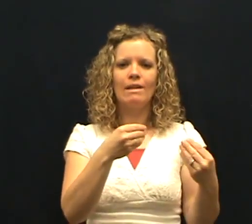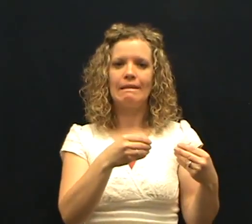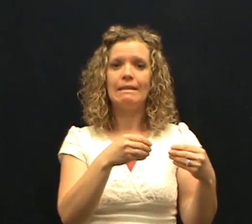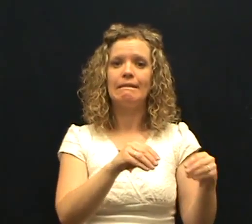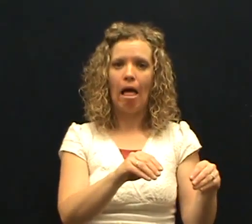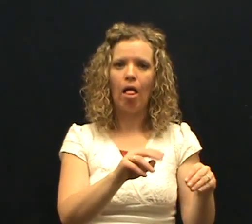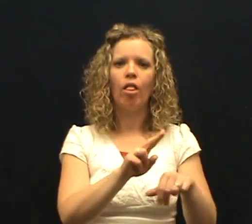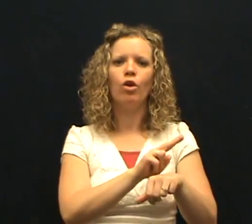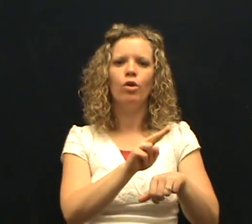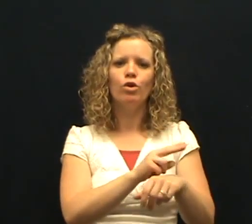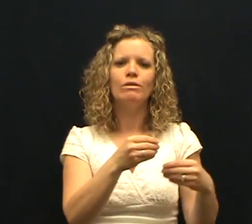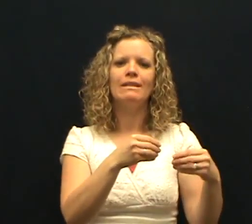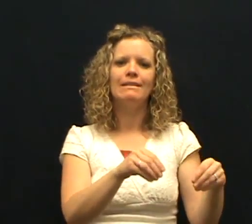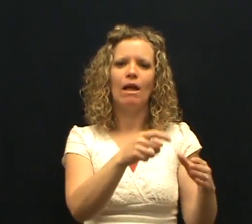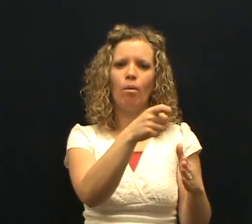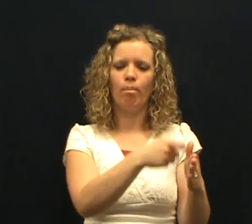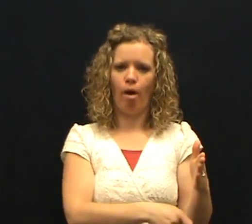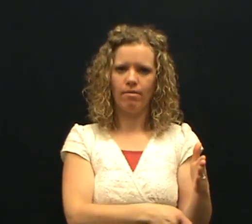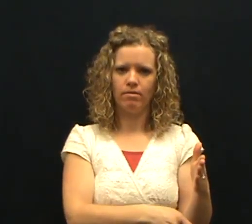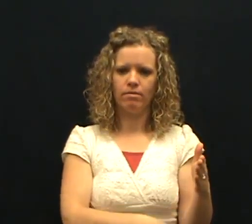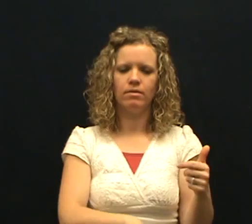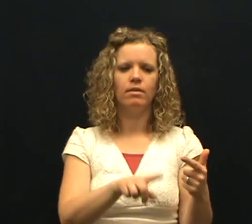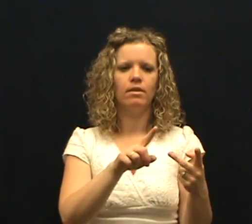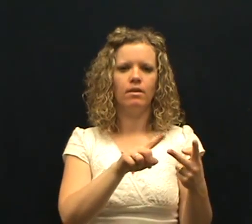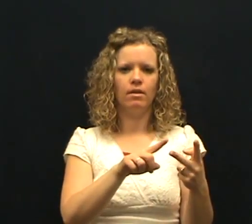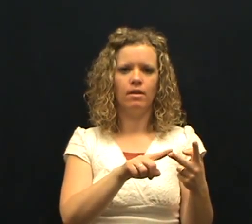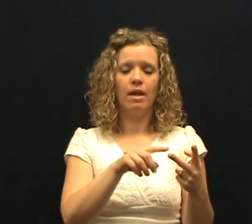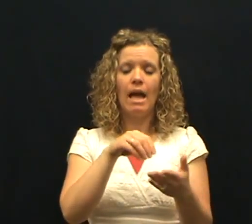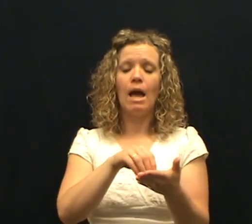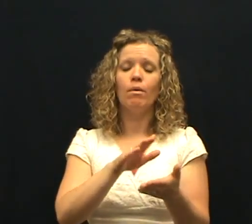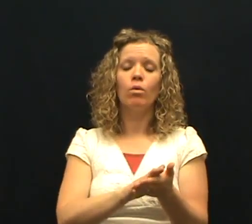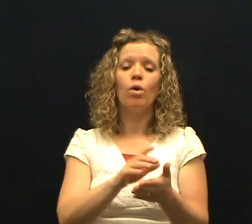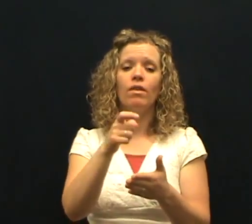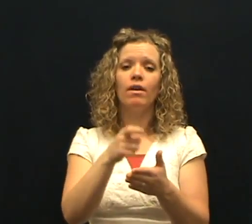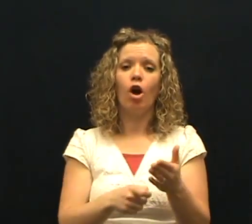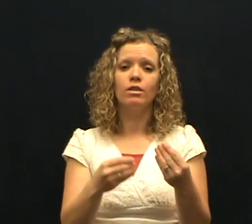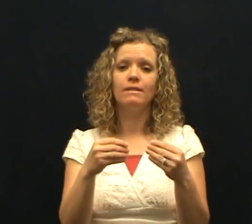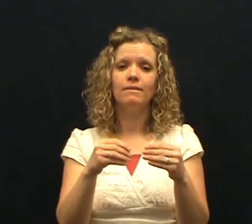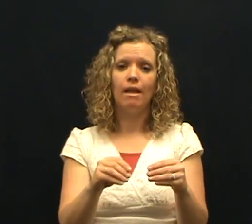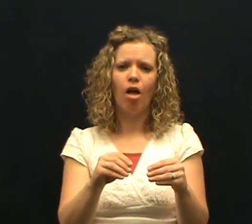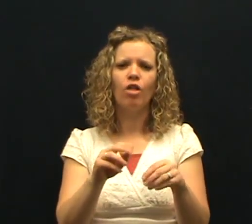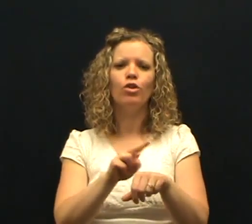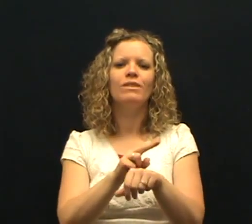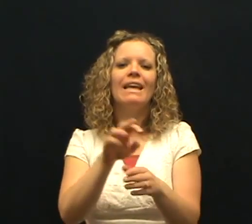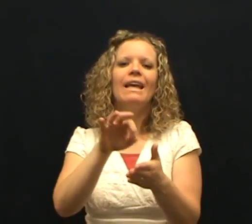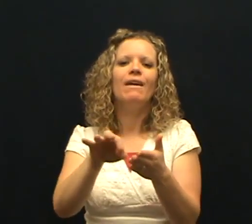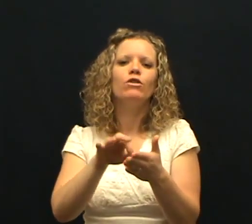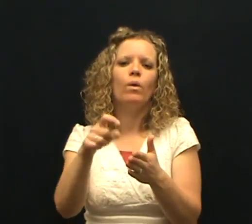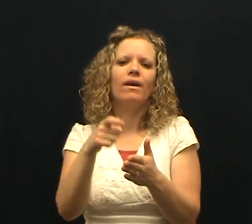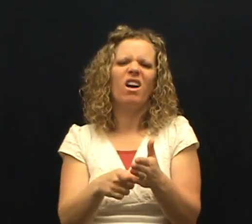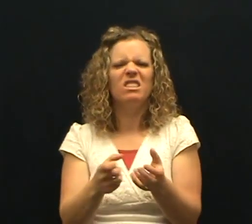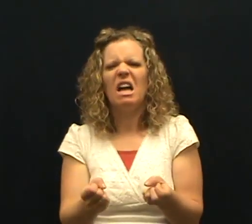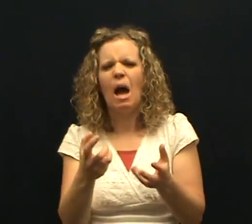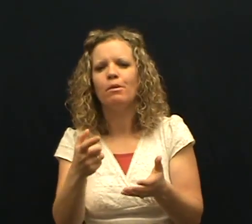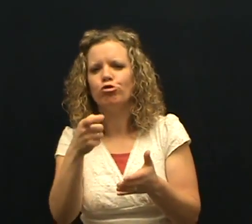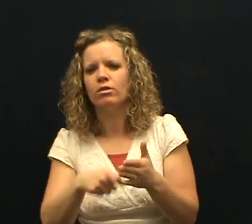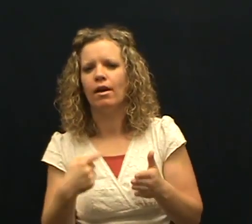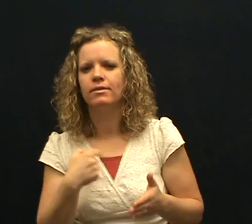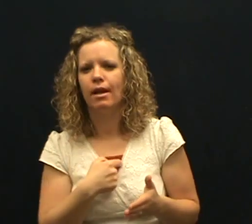have to record the cost of sale using the inventory cost. Okay, so let's look at those entries.